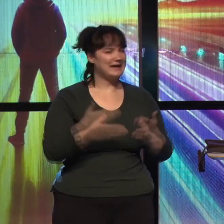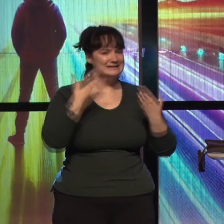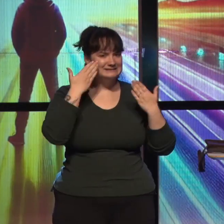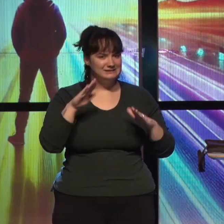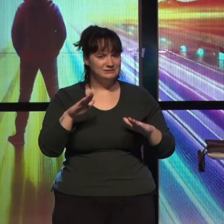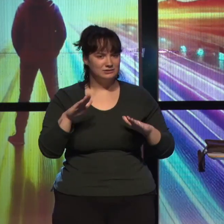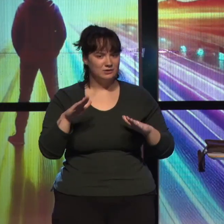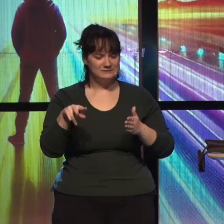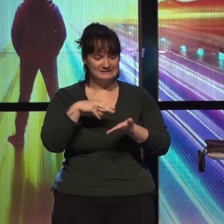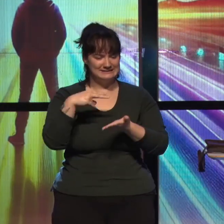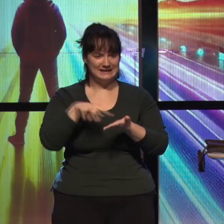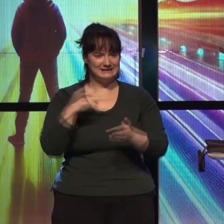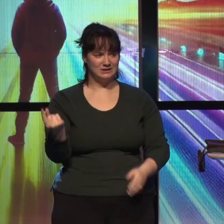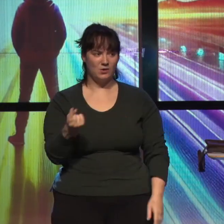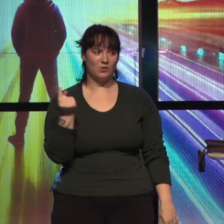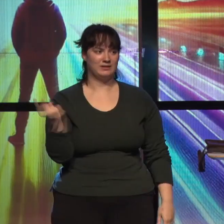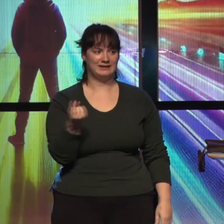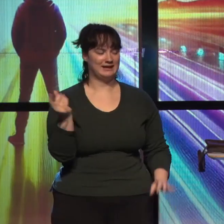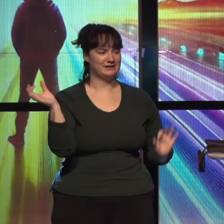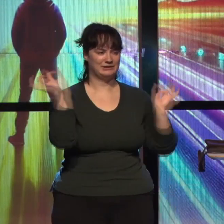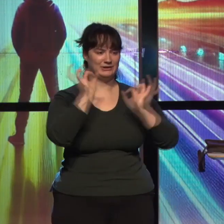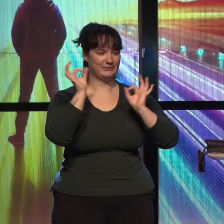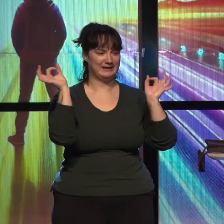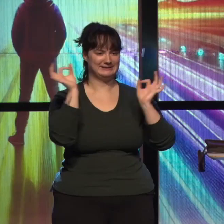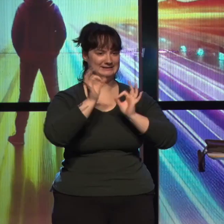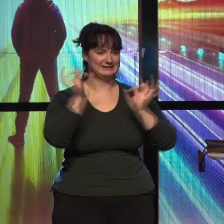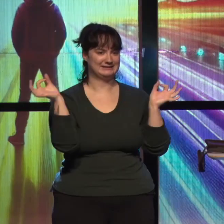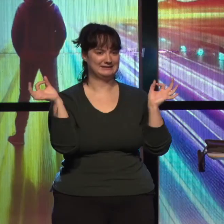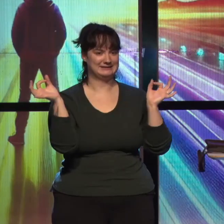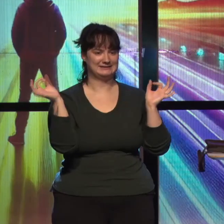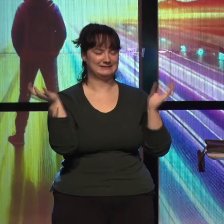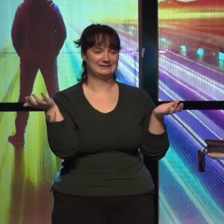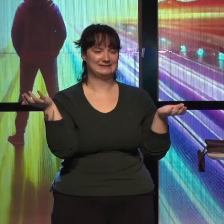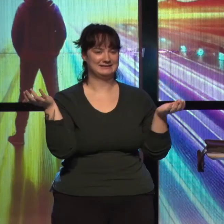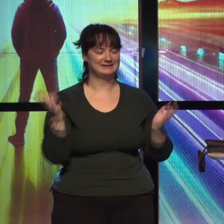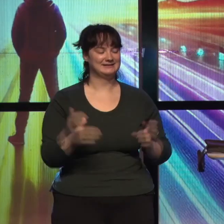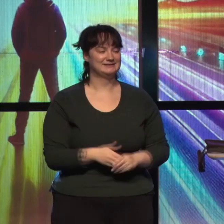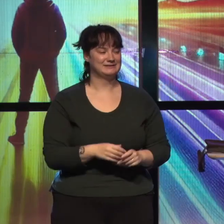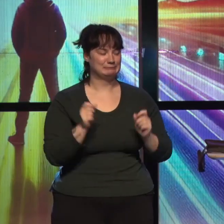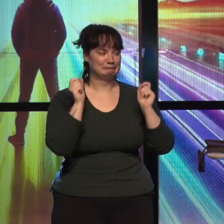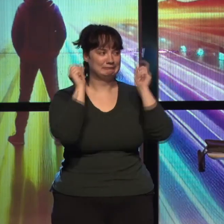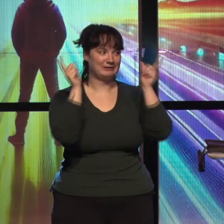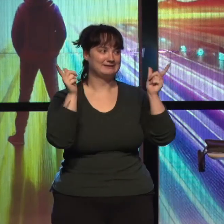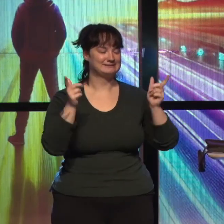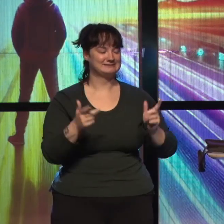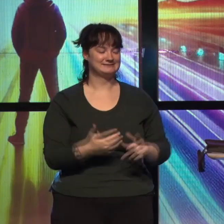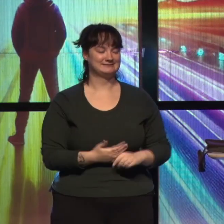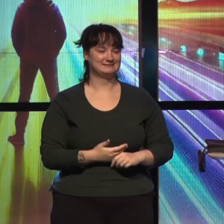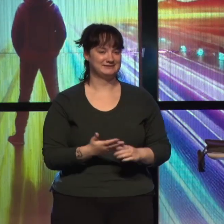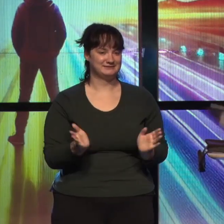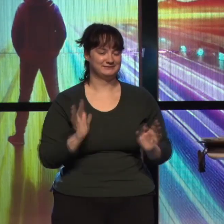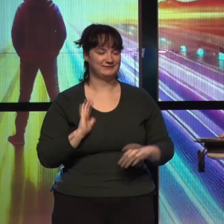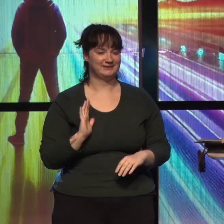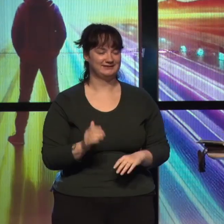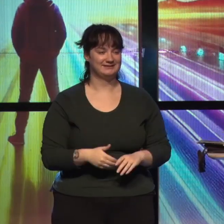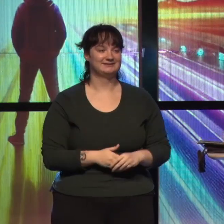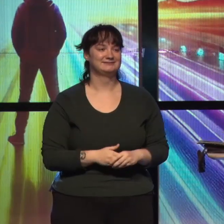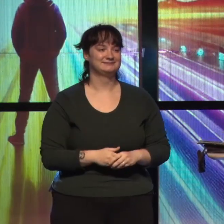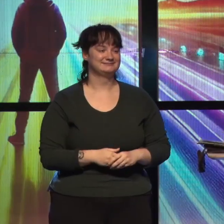dancing. Didn't know that, so bit of a surprise there, but you know, it's okay.